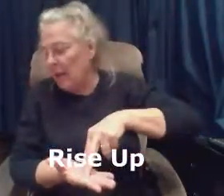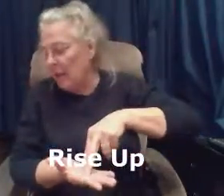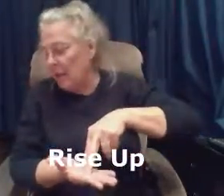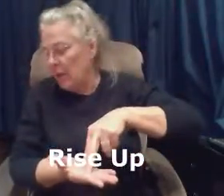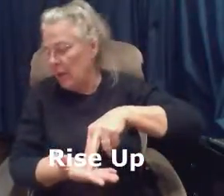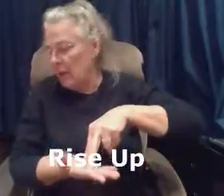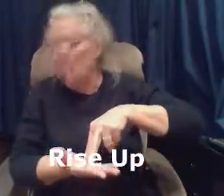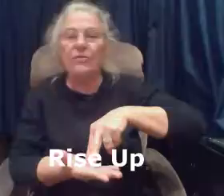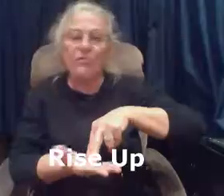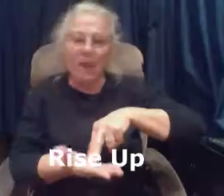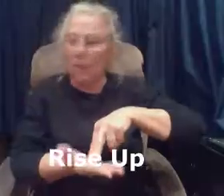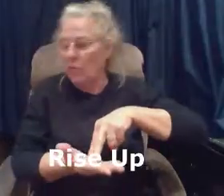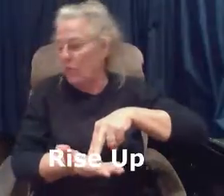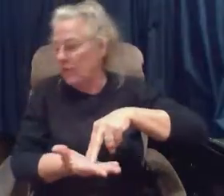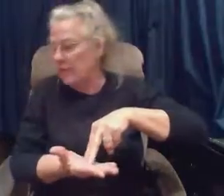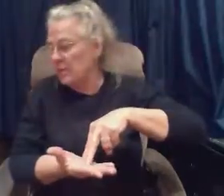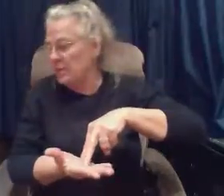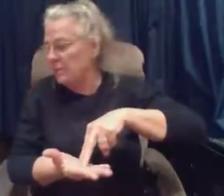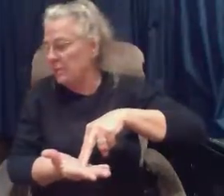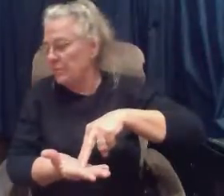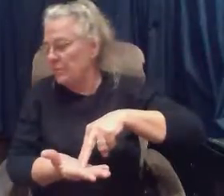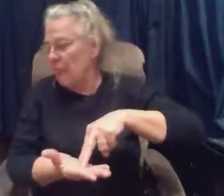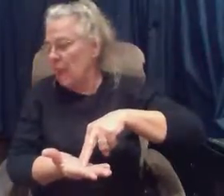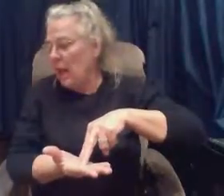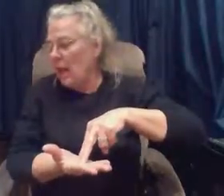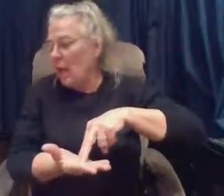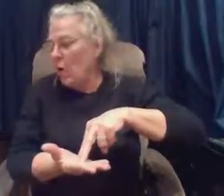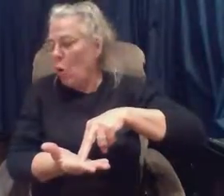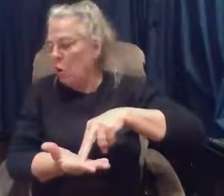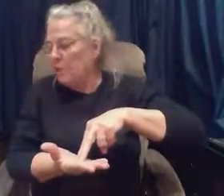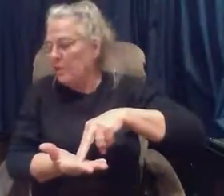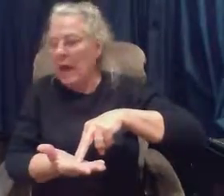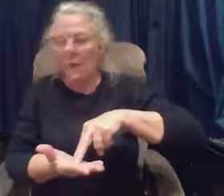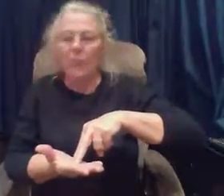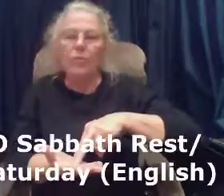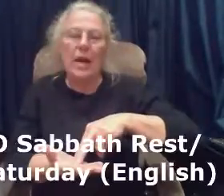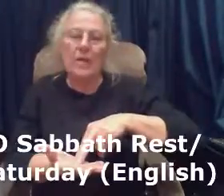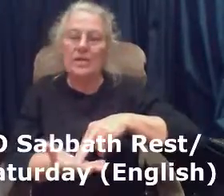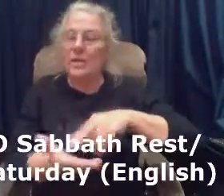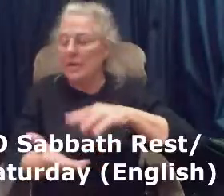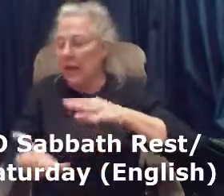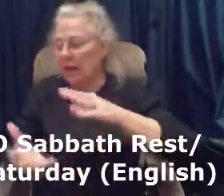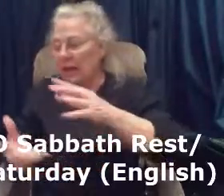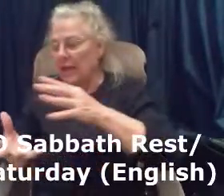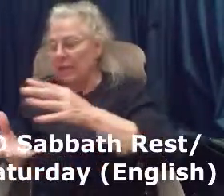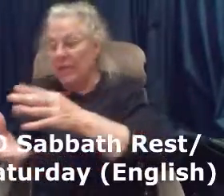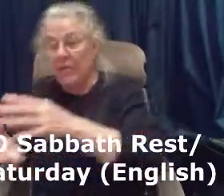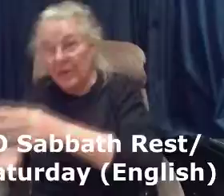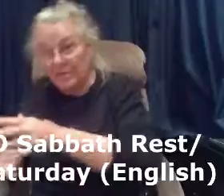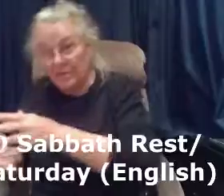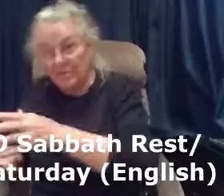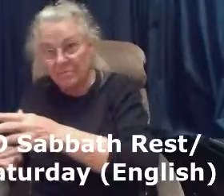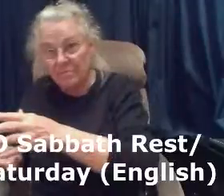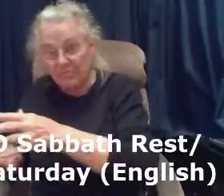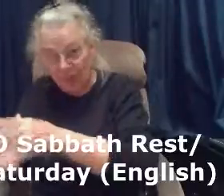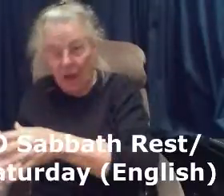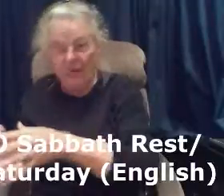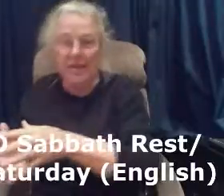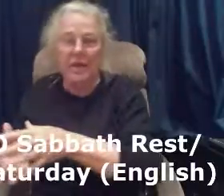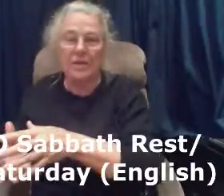up to follow Christ. O Sabbath rest. Now, in this